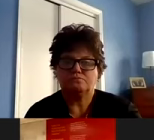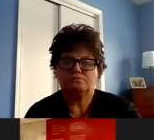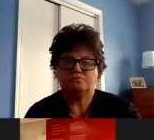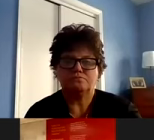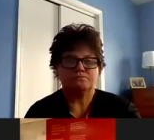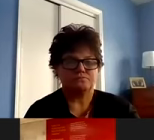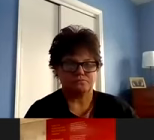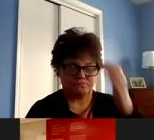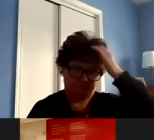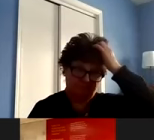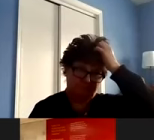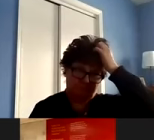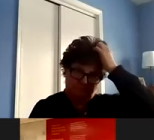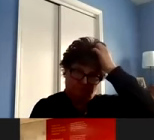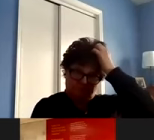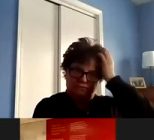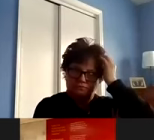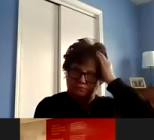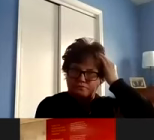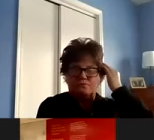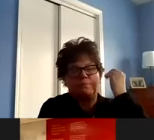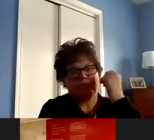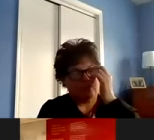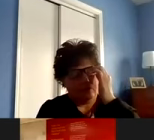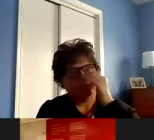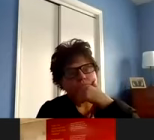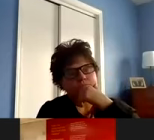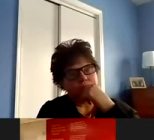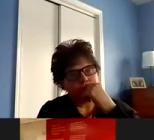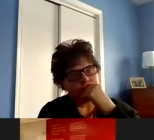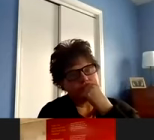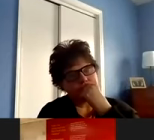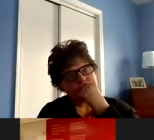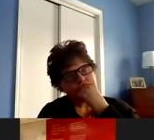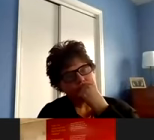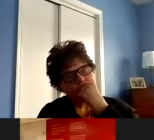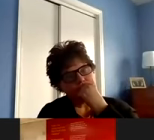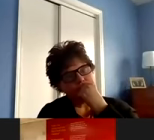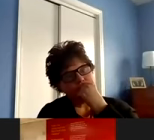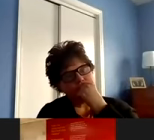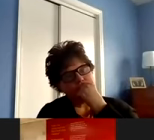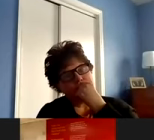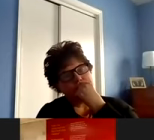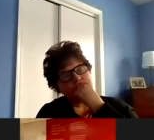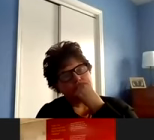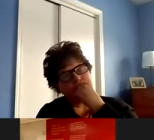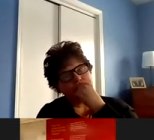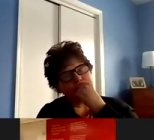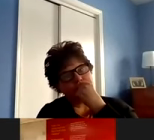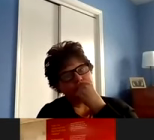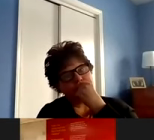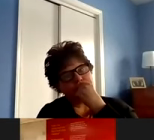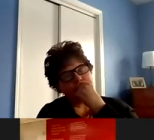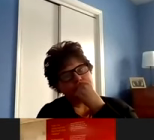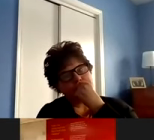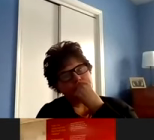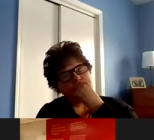As a result, in 2013, a number of UUs developed the below as a proposed 8th UU